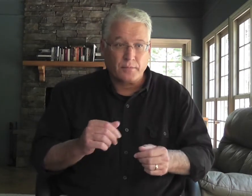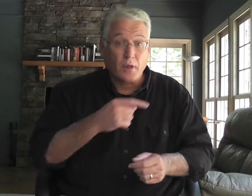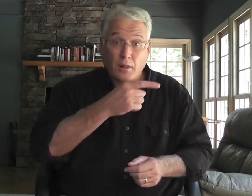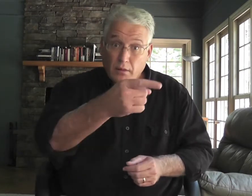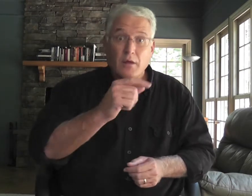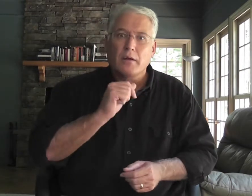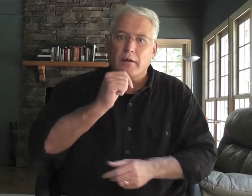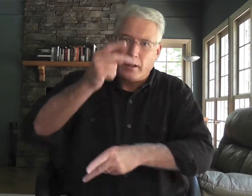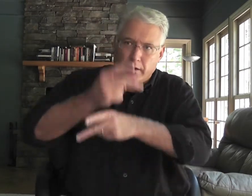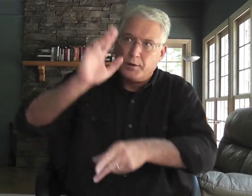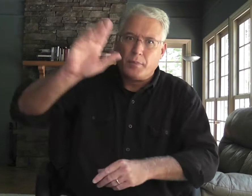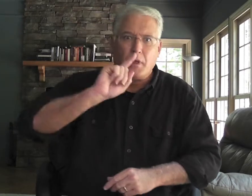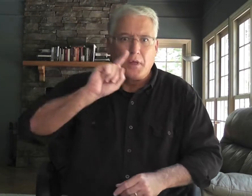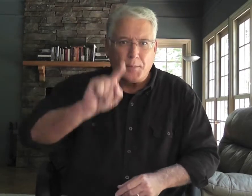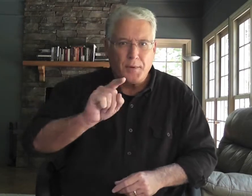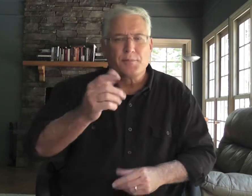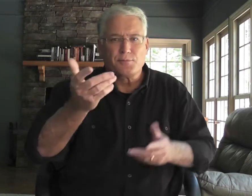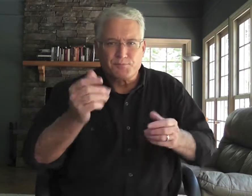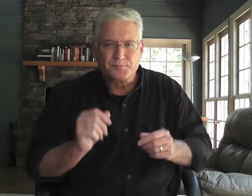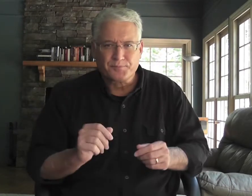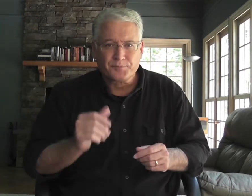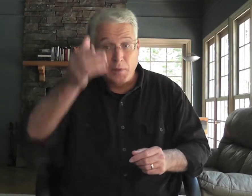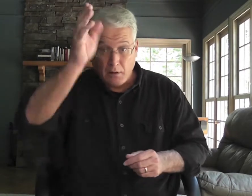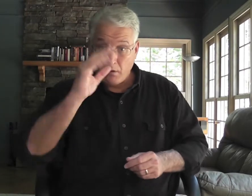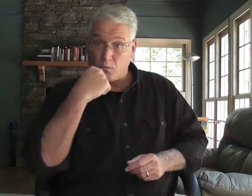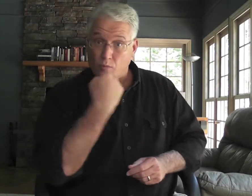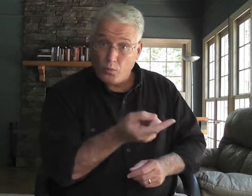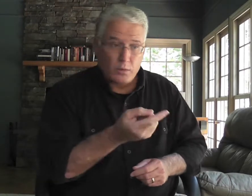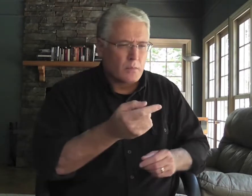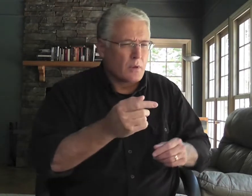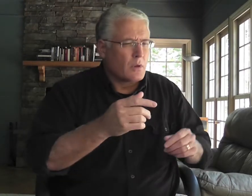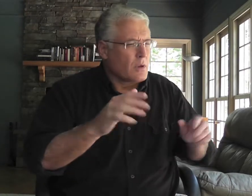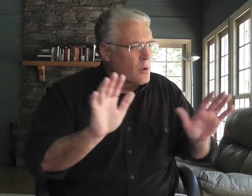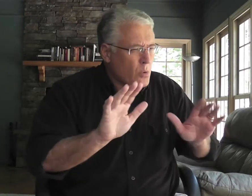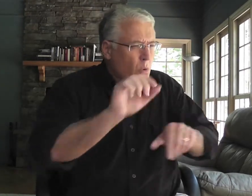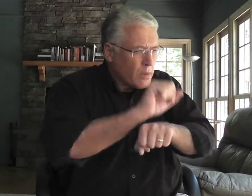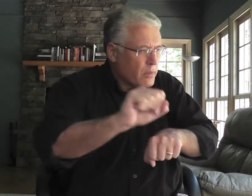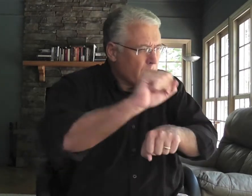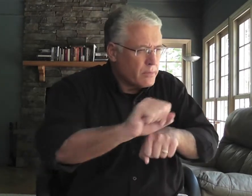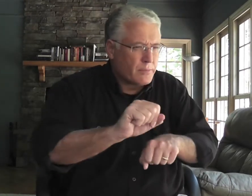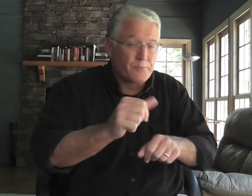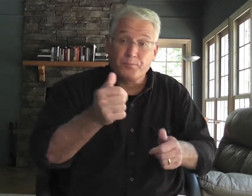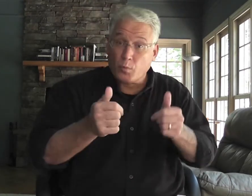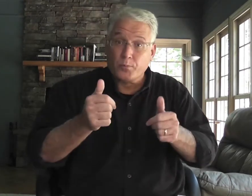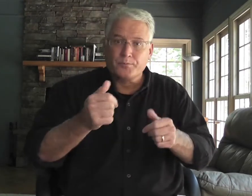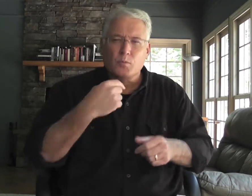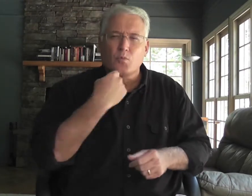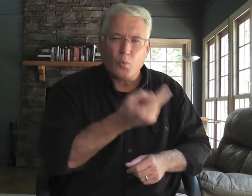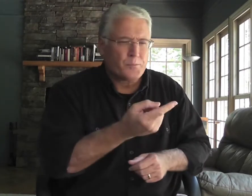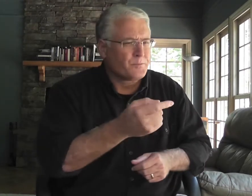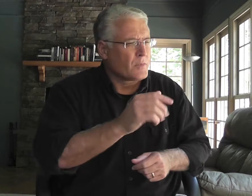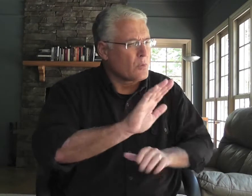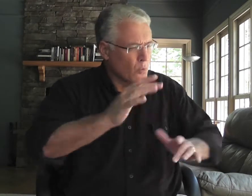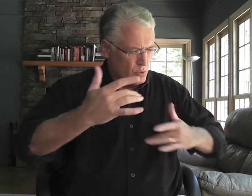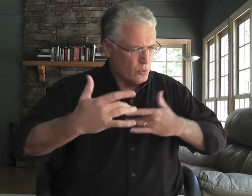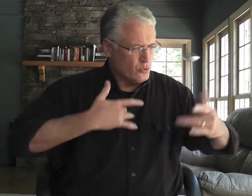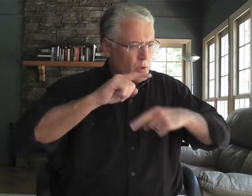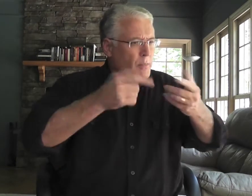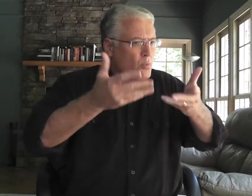and again. And they did not keep the commandment. And God told them, he said, don't work on the Sabbath.